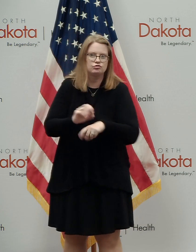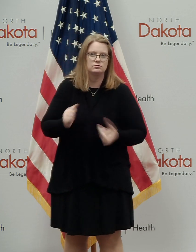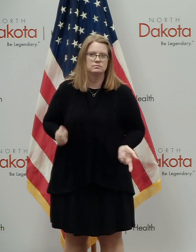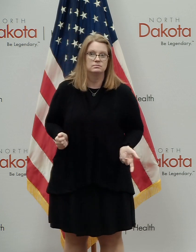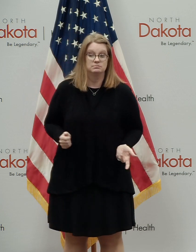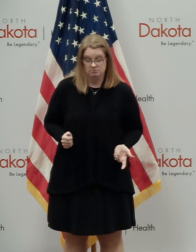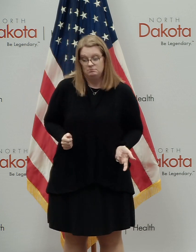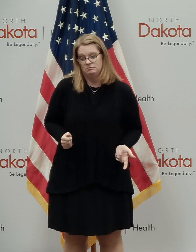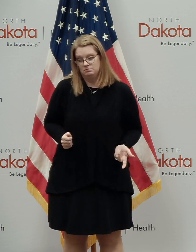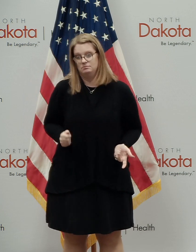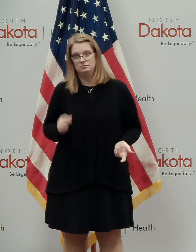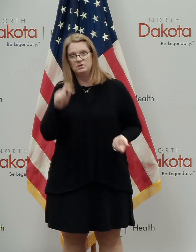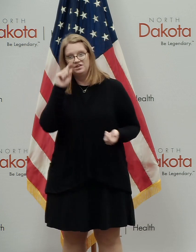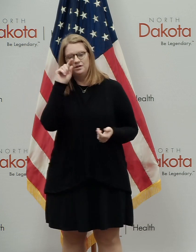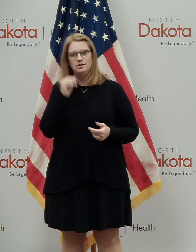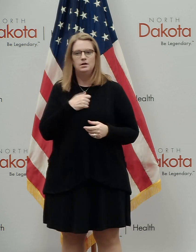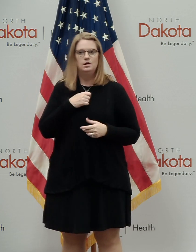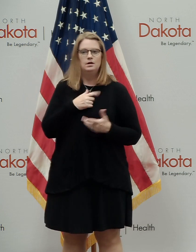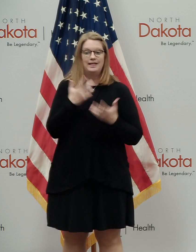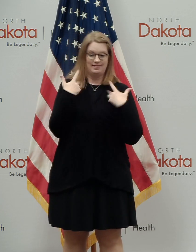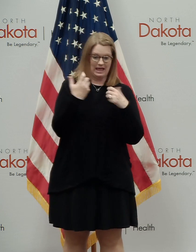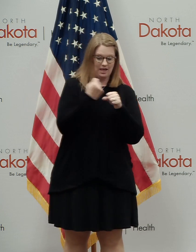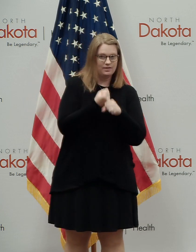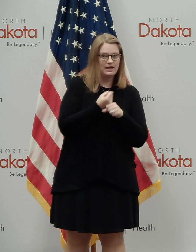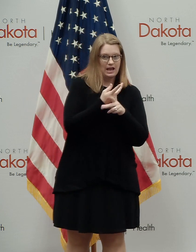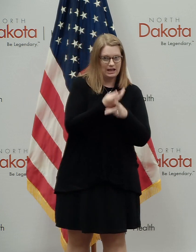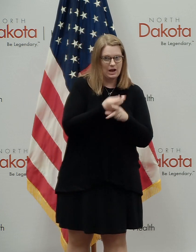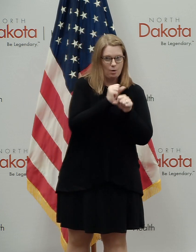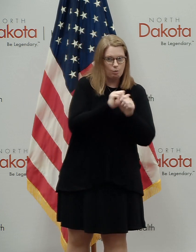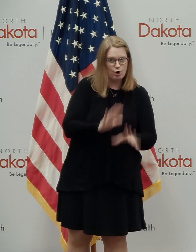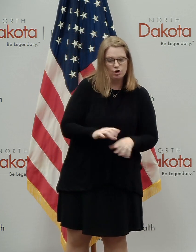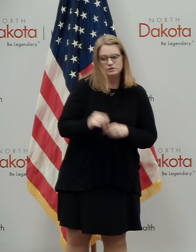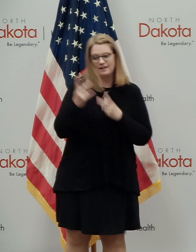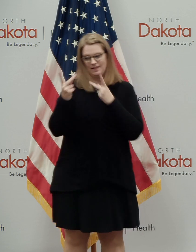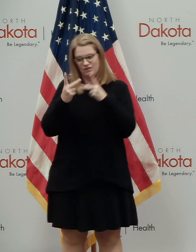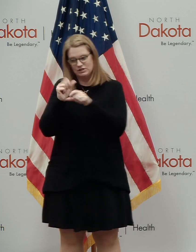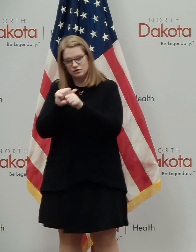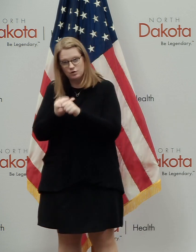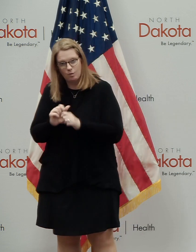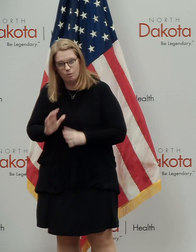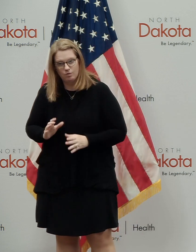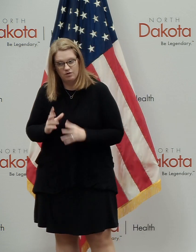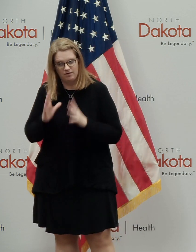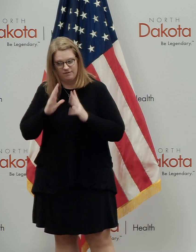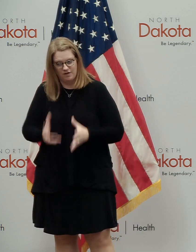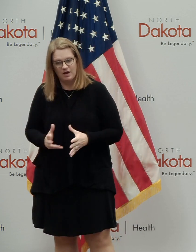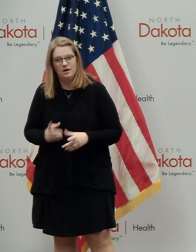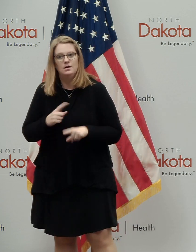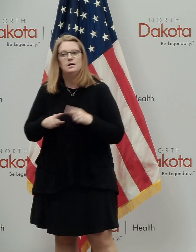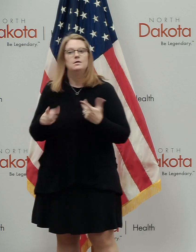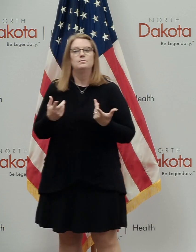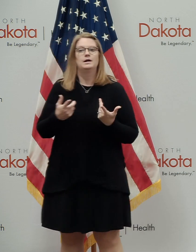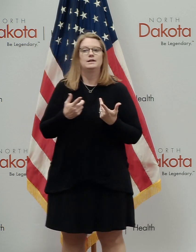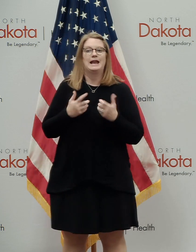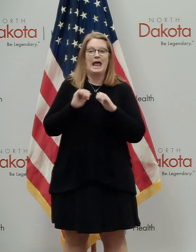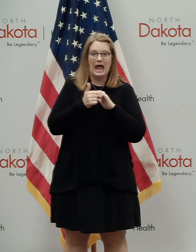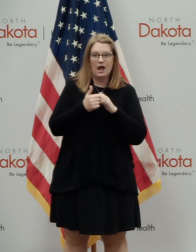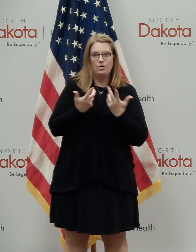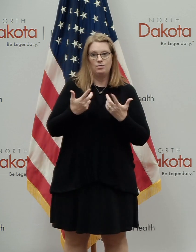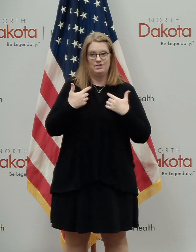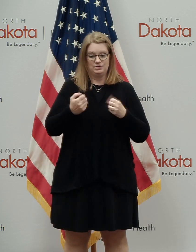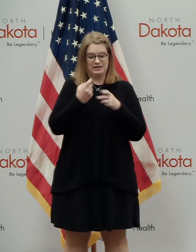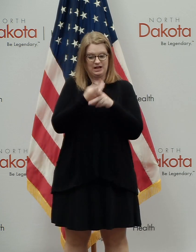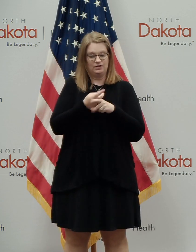That's where it's coming from. The healthcare workers are doing their job. The visitors are doing their job. It's just coming in through those